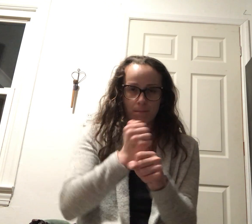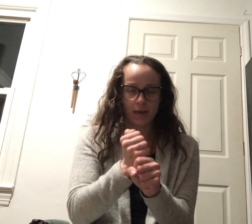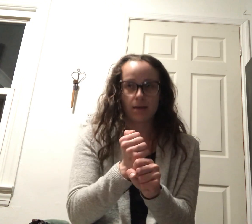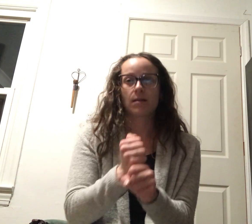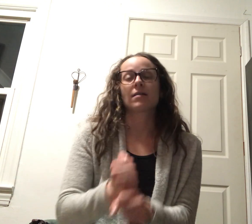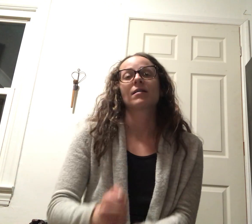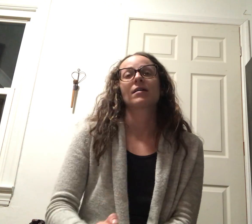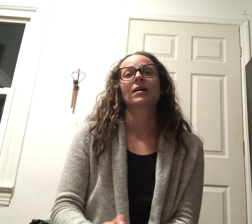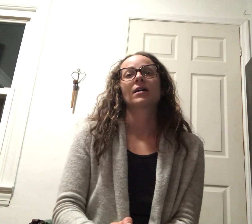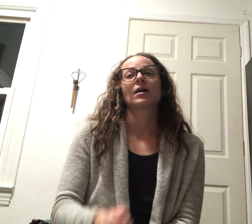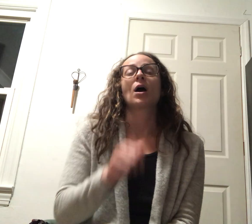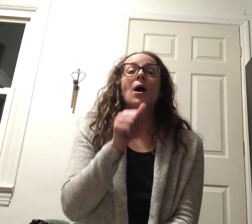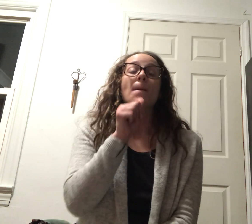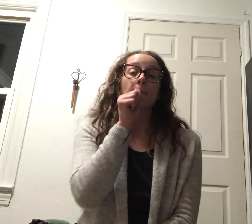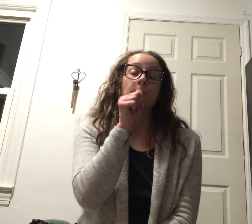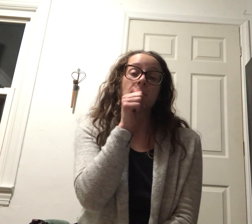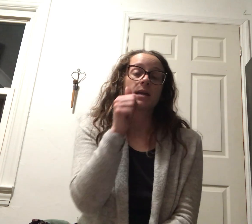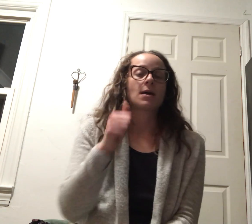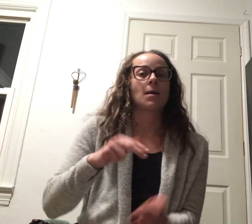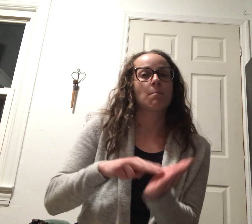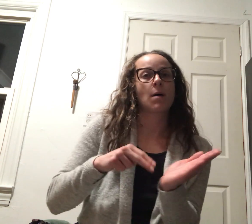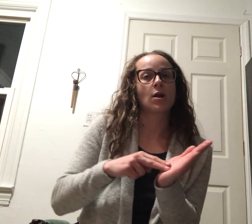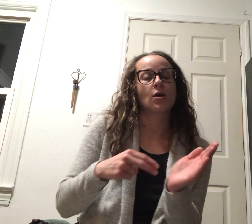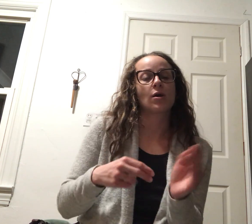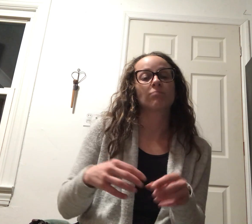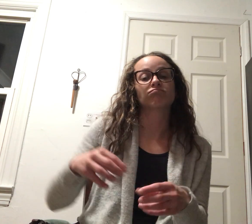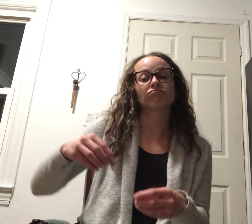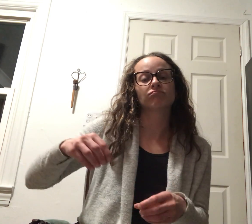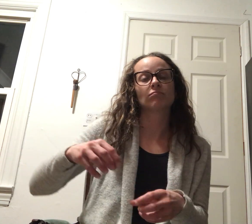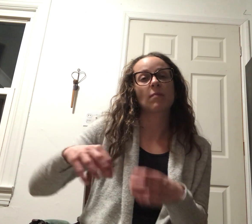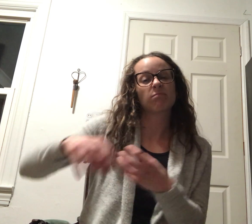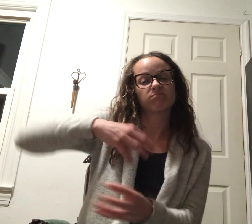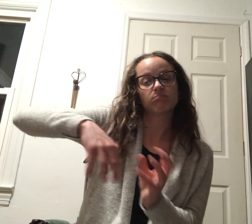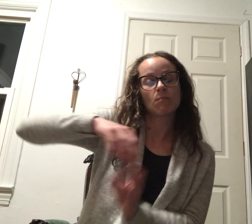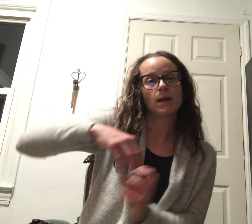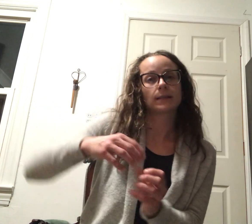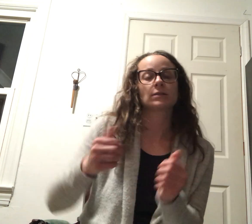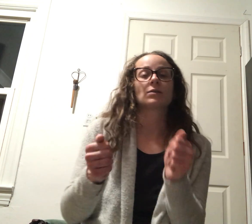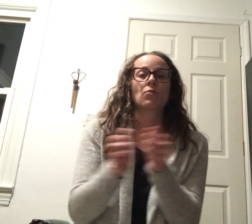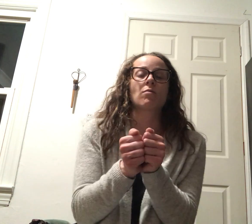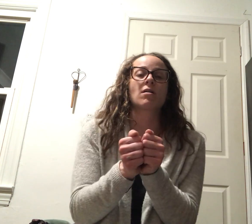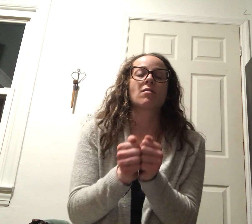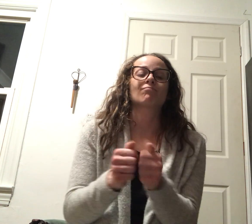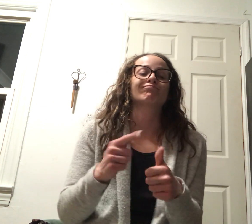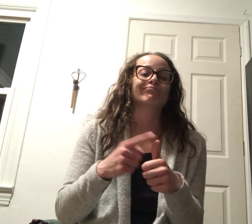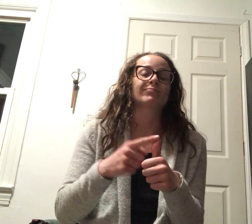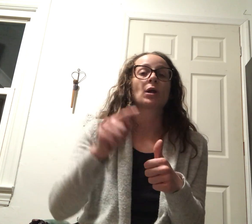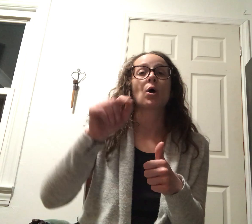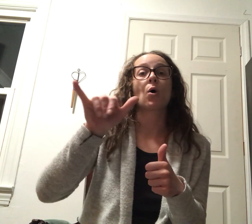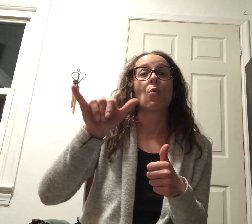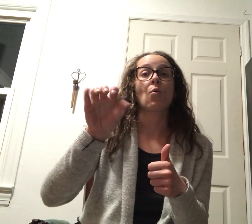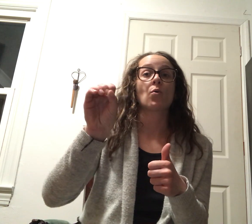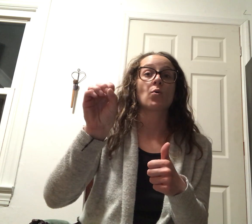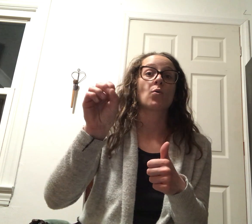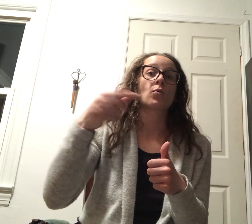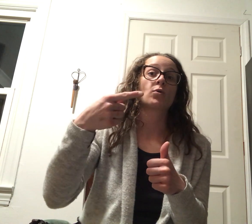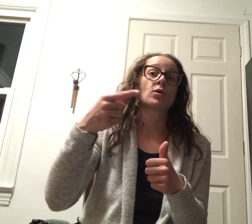But I take a tablespoon and just eat it with a tablespoon of peanut butter. That